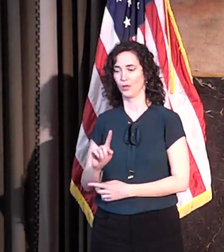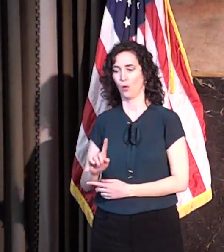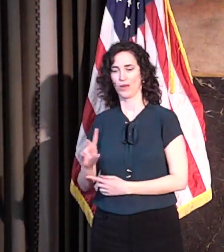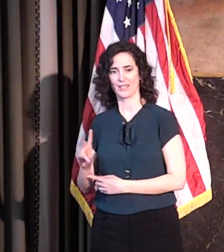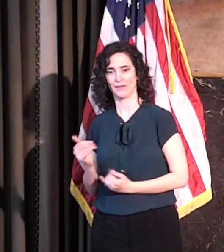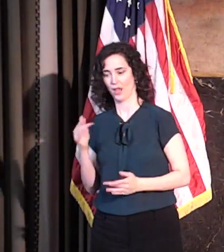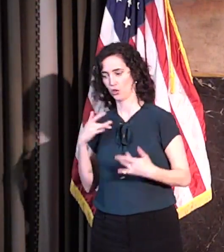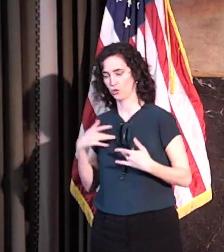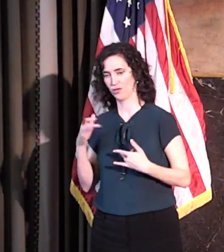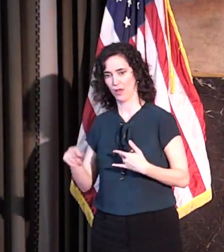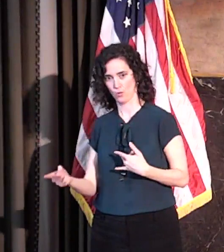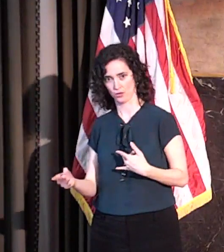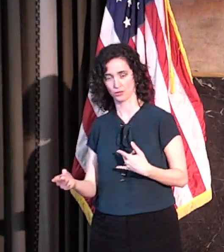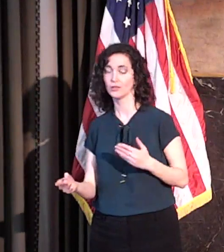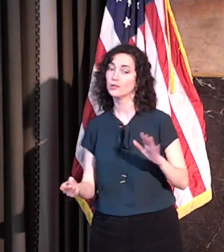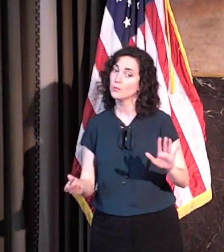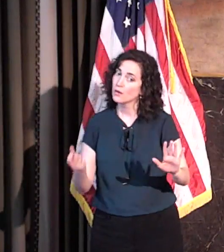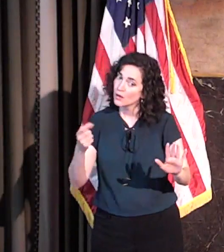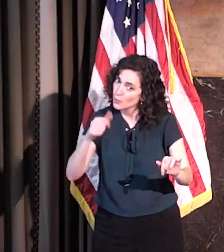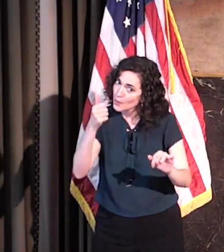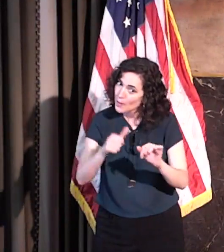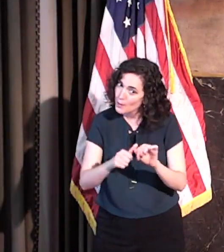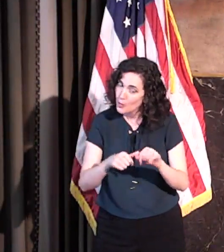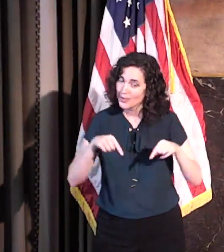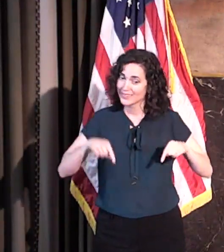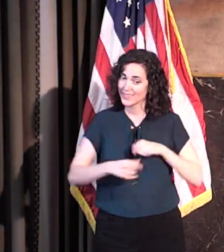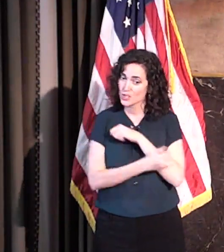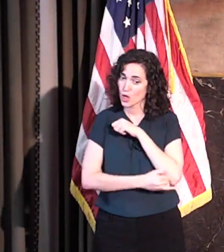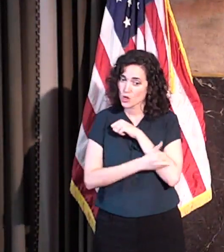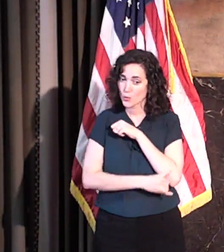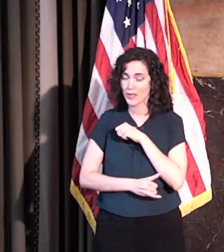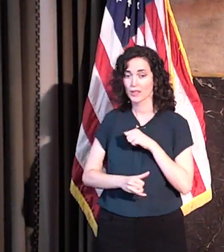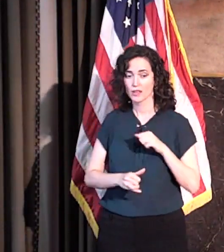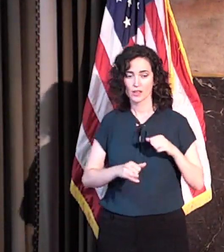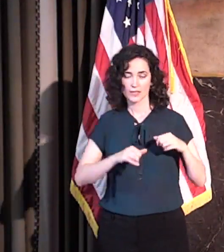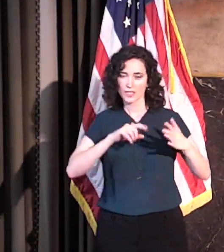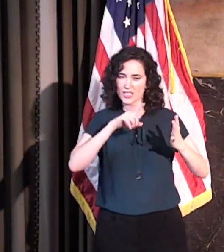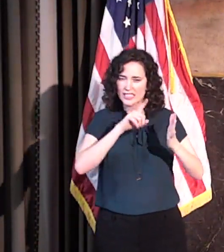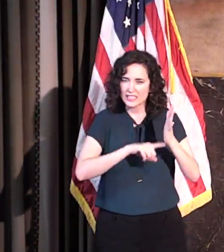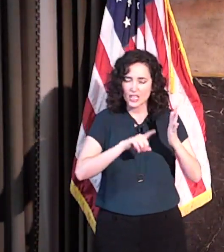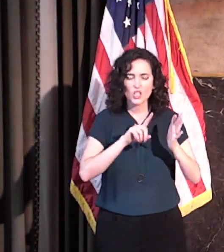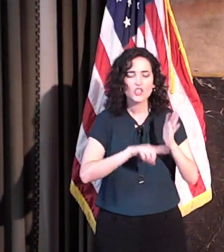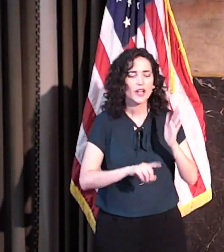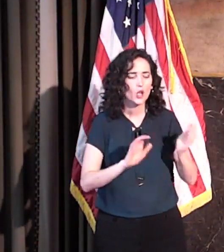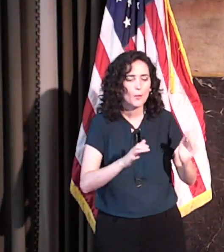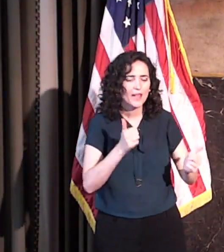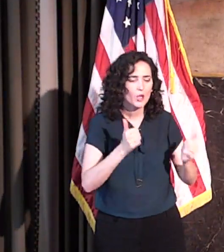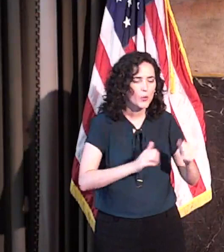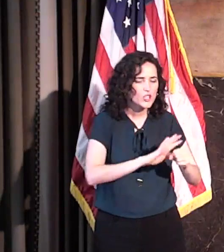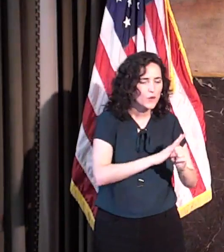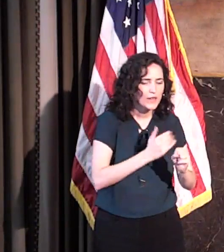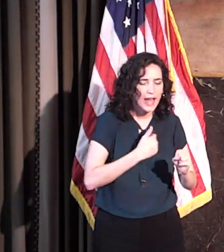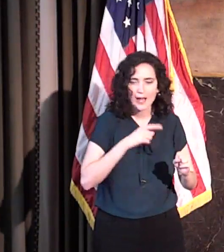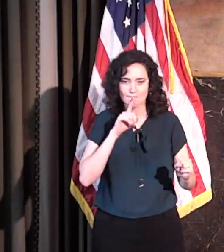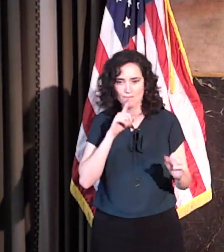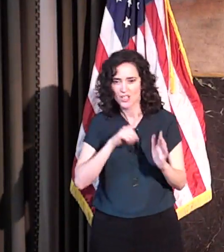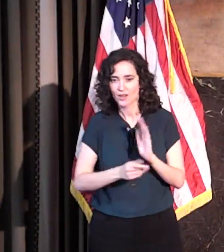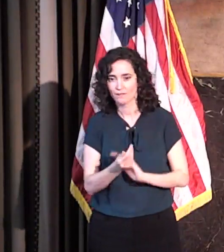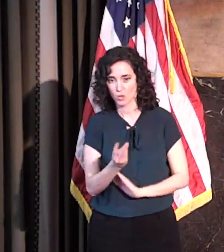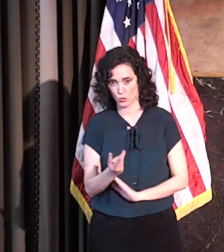do enough genomic sequencing in this country. There are 222 confirmed or suspect cases of